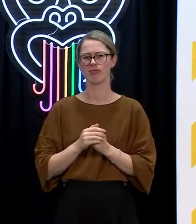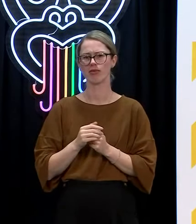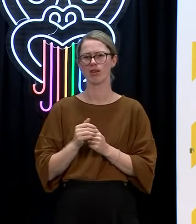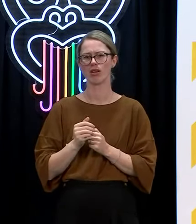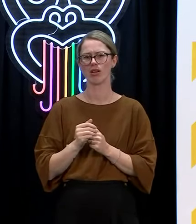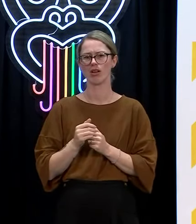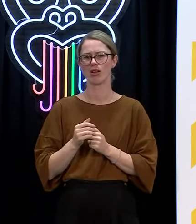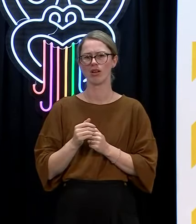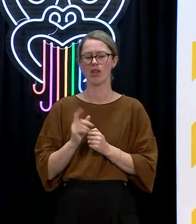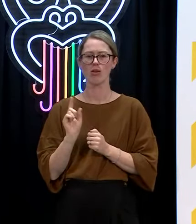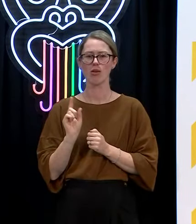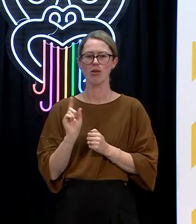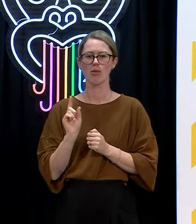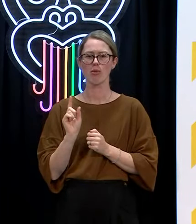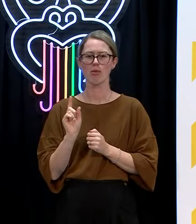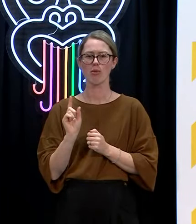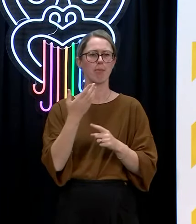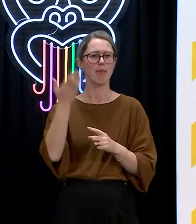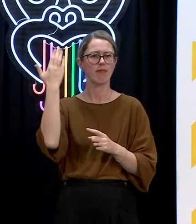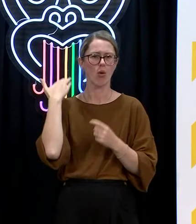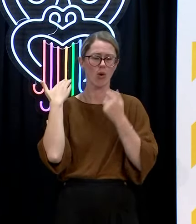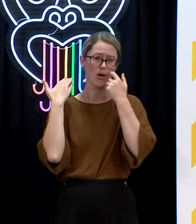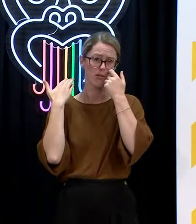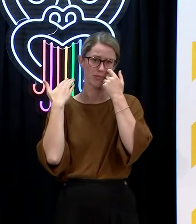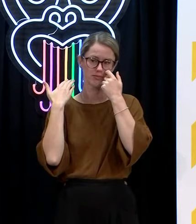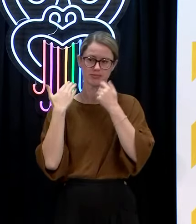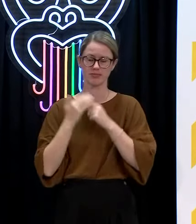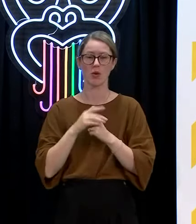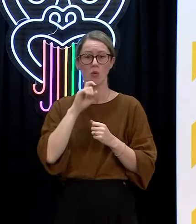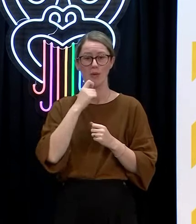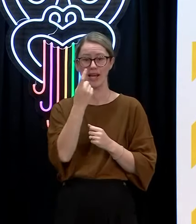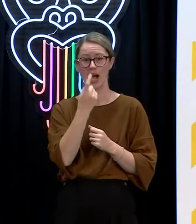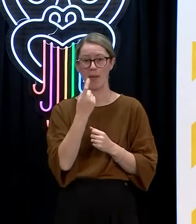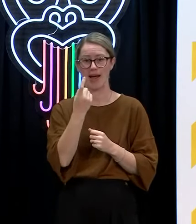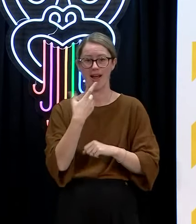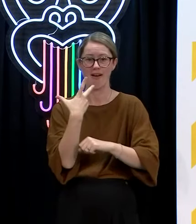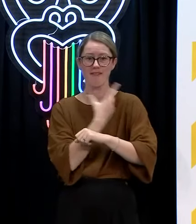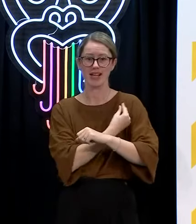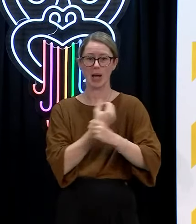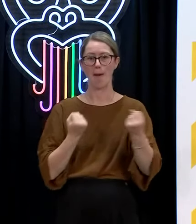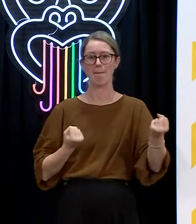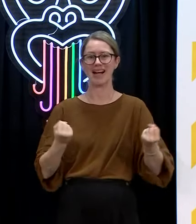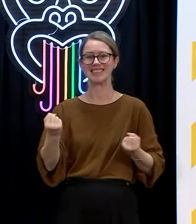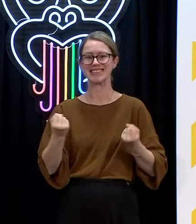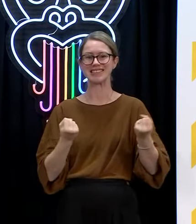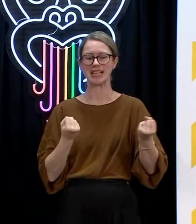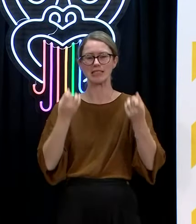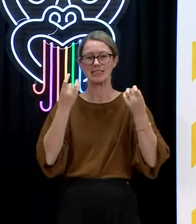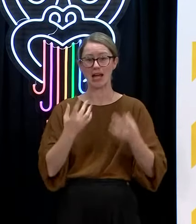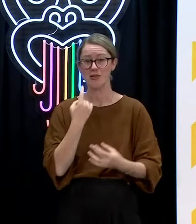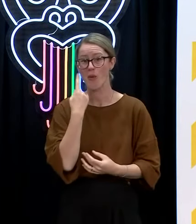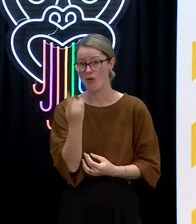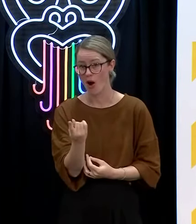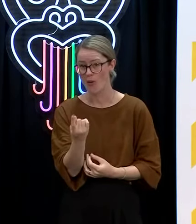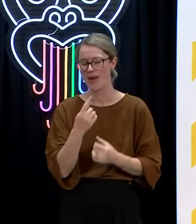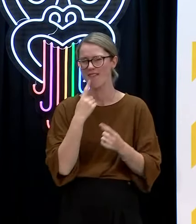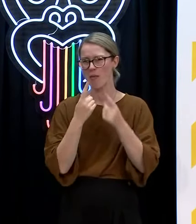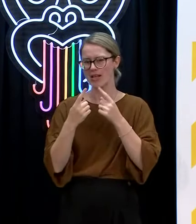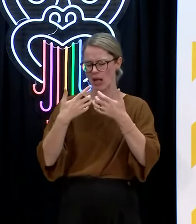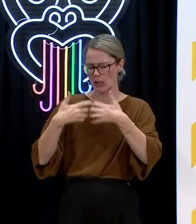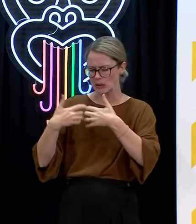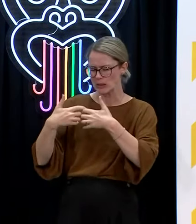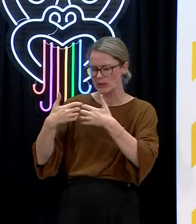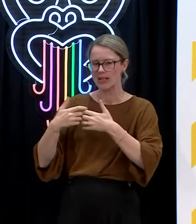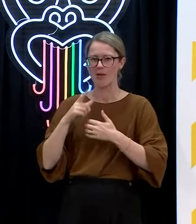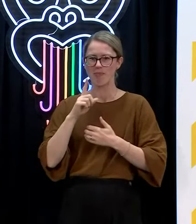Minister revealed previously, we are launching our first vaccination buses tomorrow. Details are being finalised,